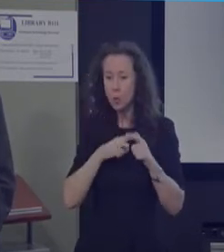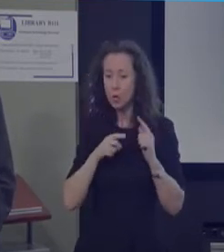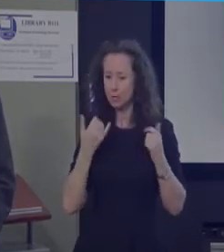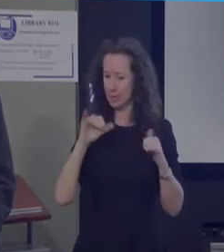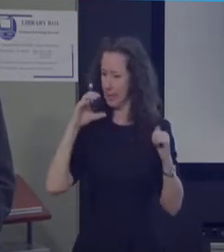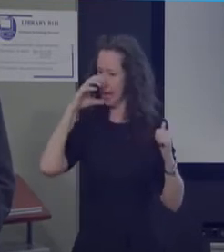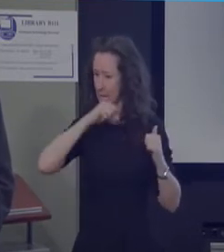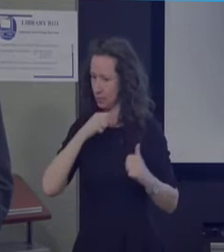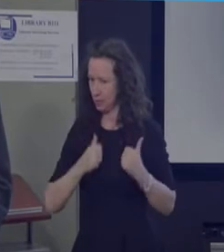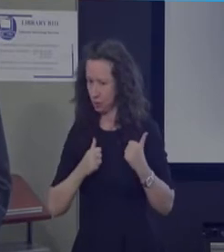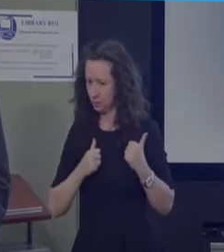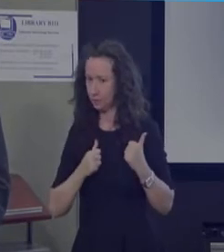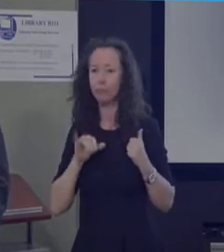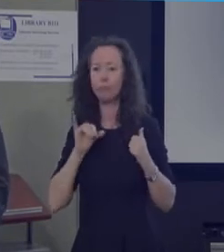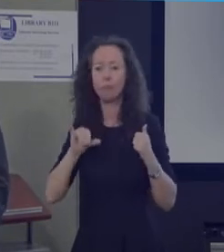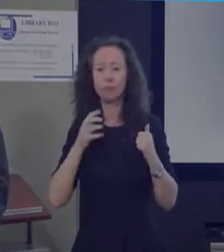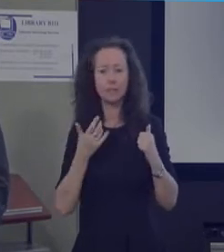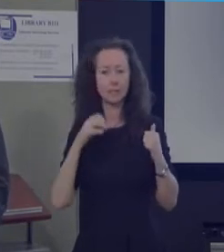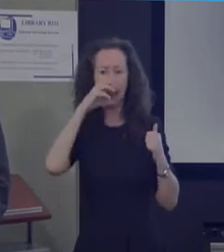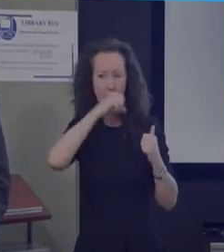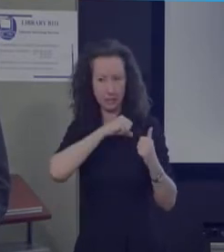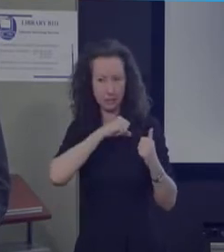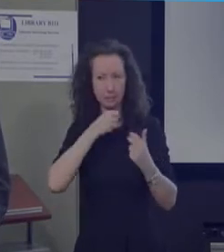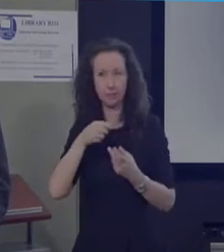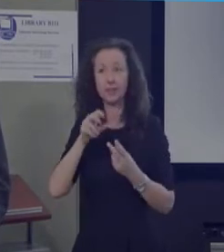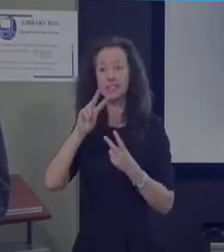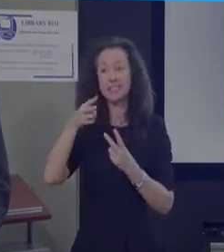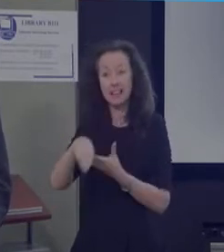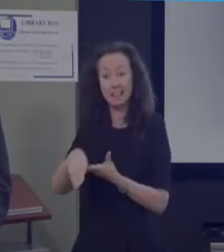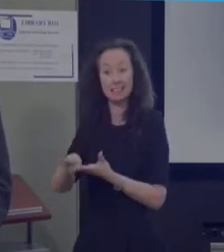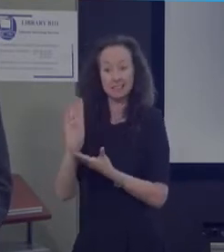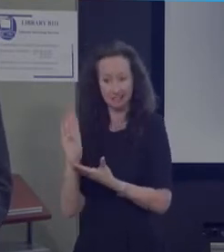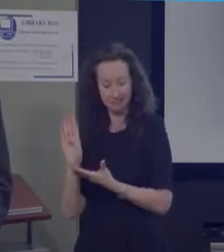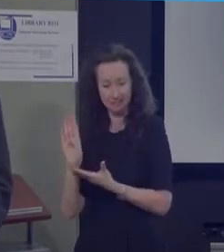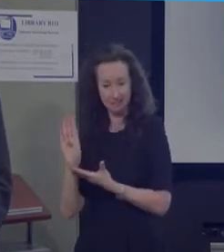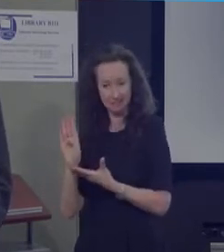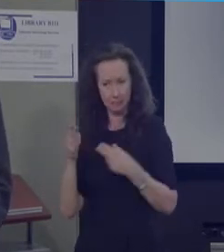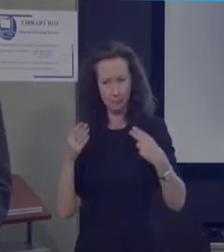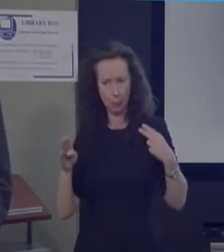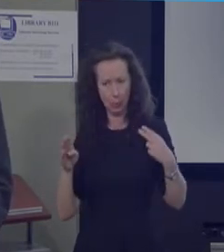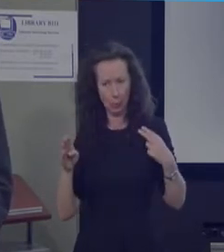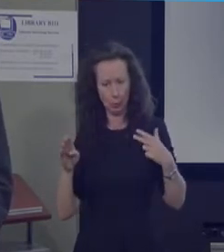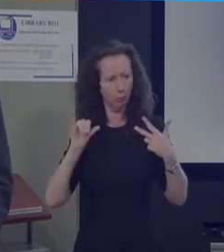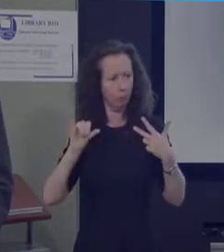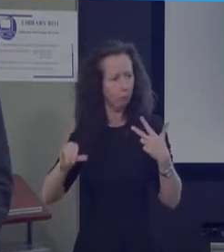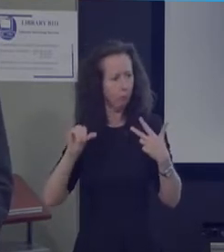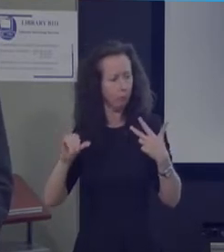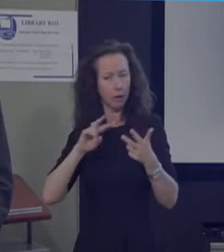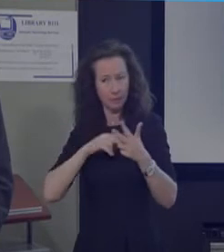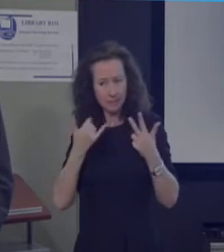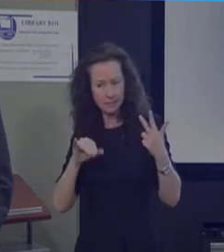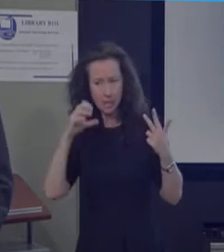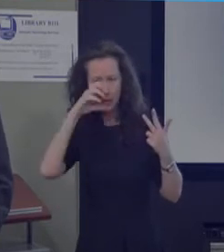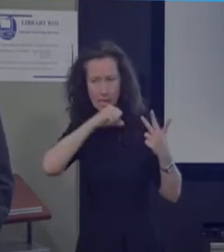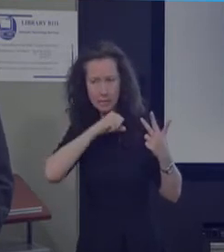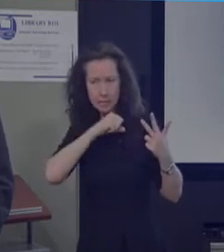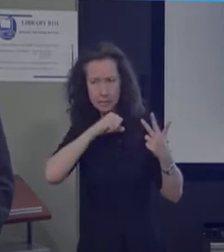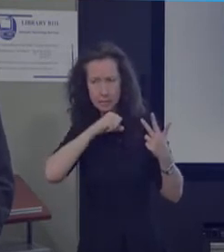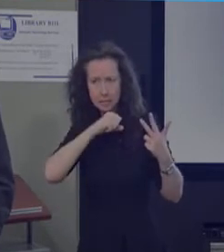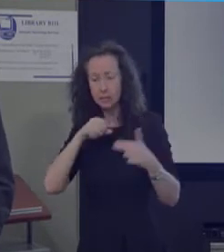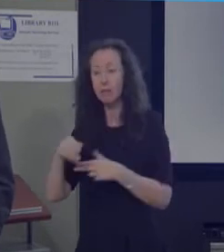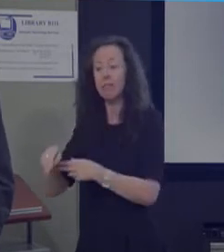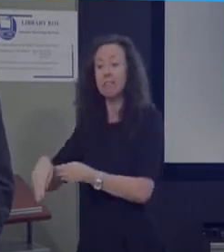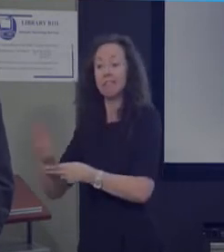guess. You know for sure now, or do you have to guess? You'd still have to guess. Do you know for sure